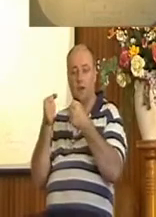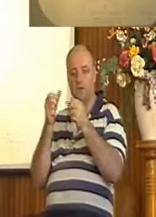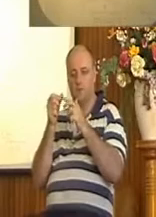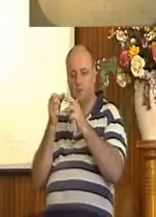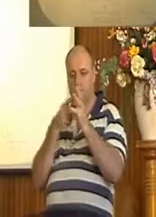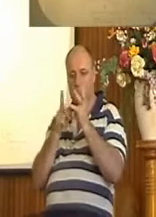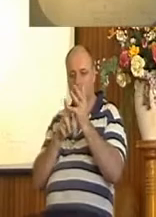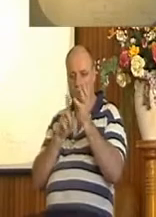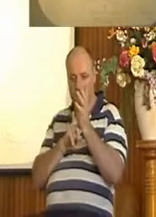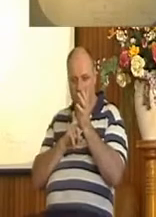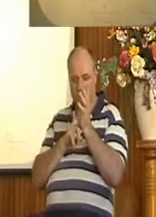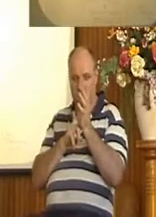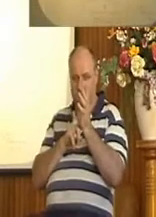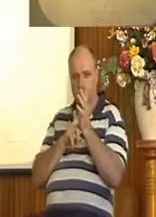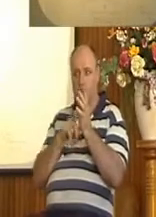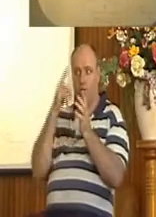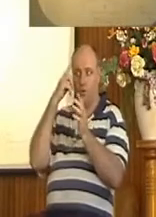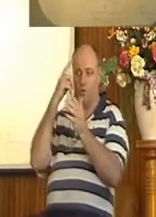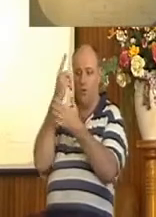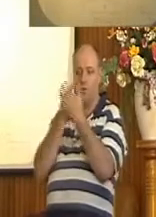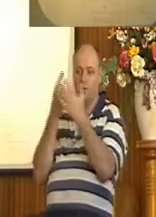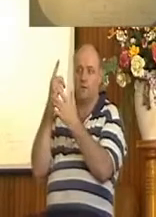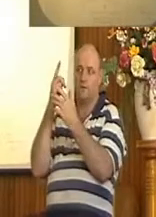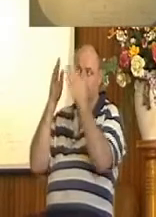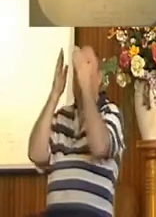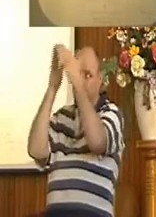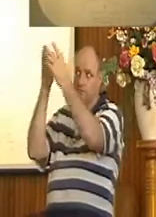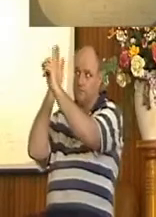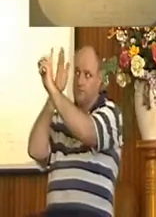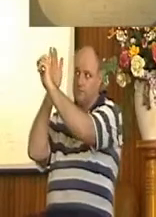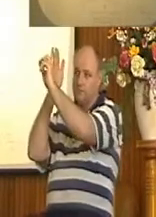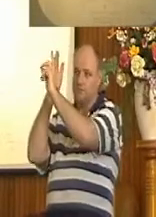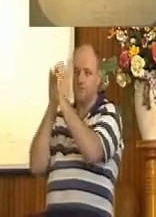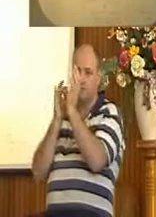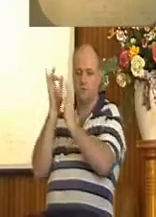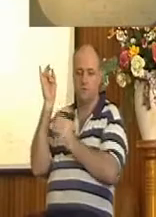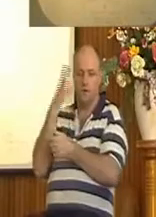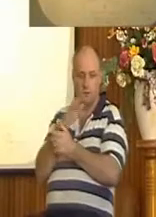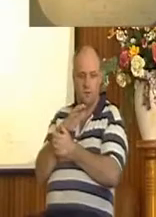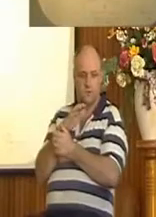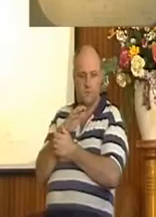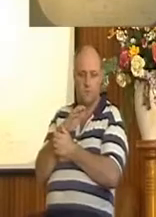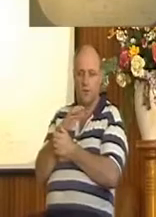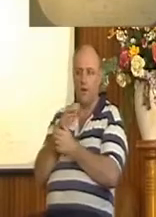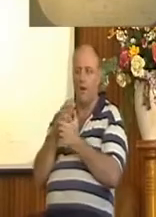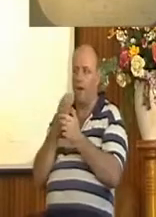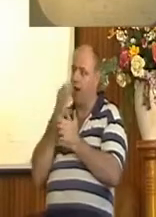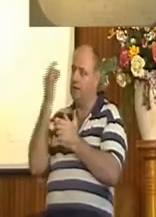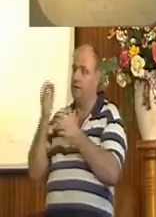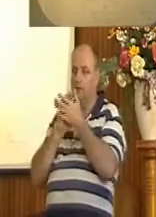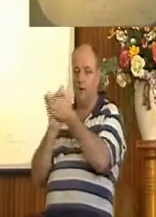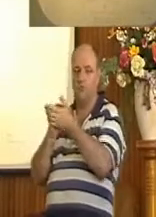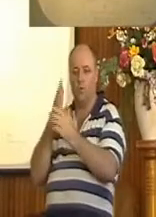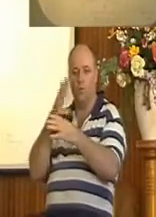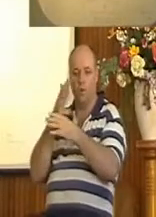so he laid hold on Christ and in a sense restrained him to work in the hearts of people in